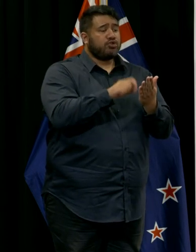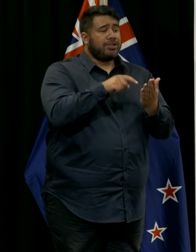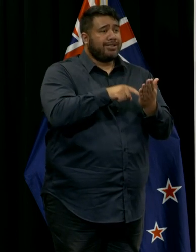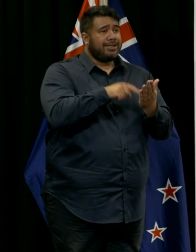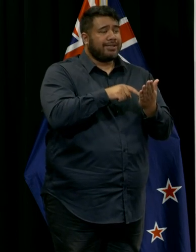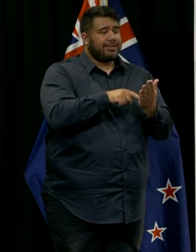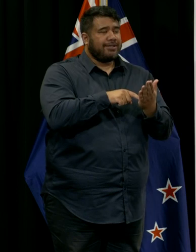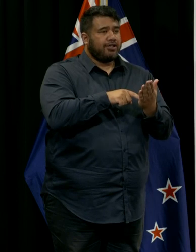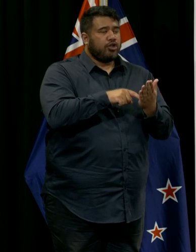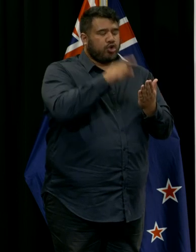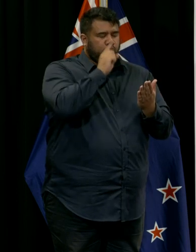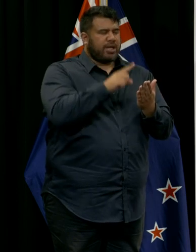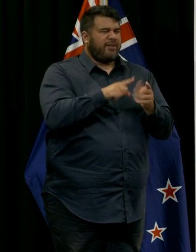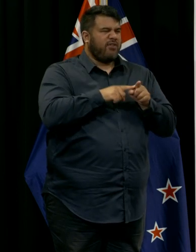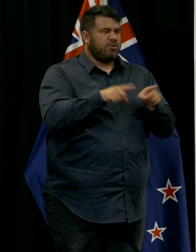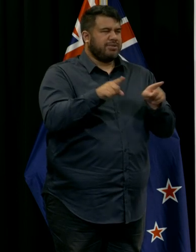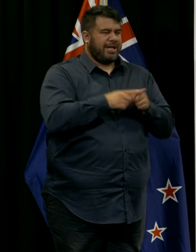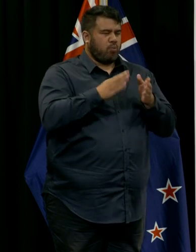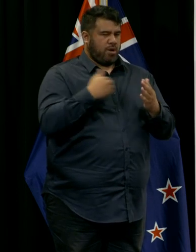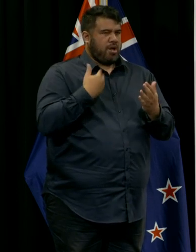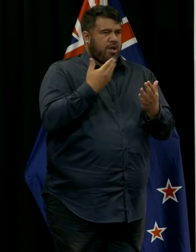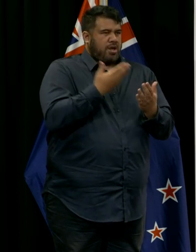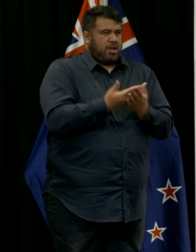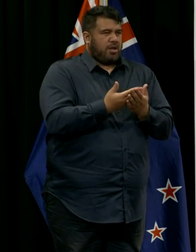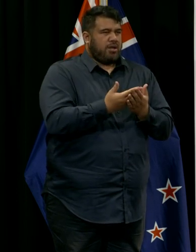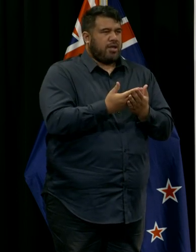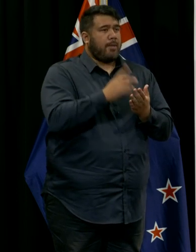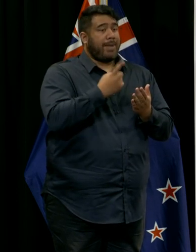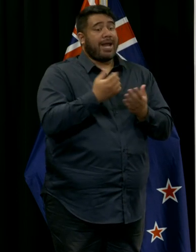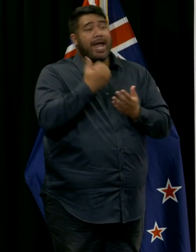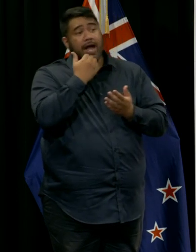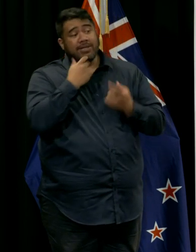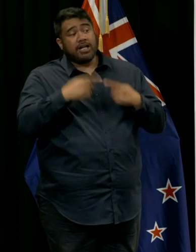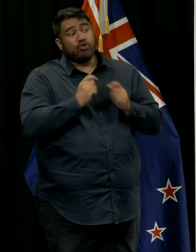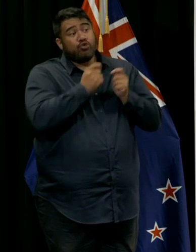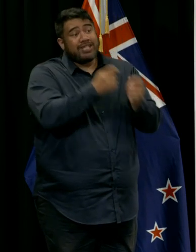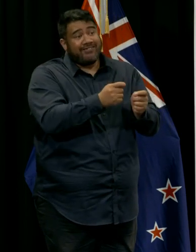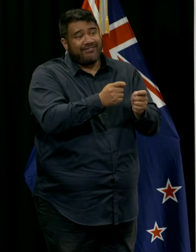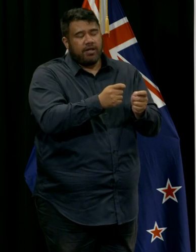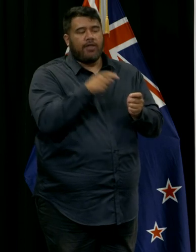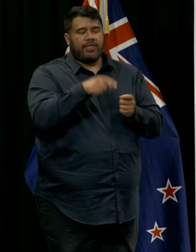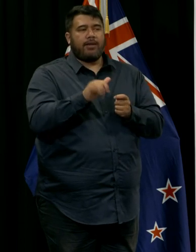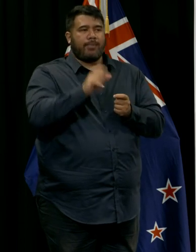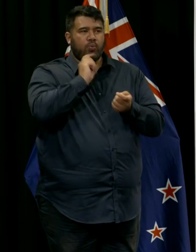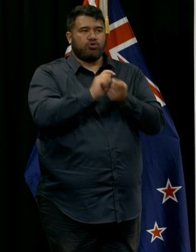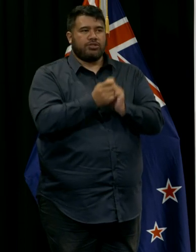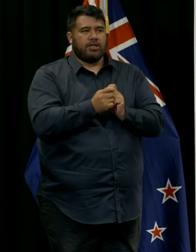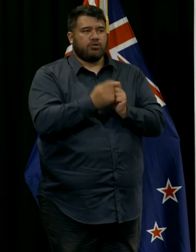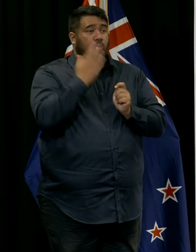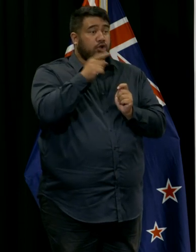their prescriber more frequently. It is simply a change to the amount that is dispensed at each visit to the